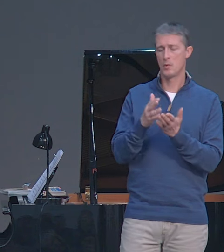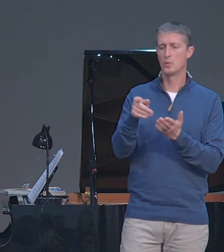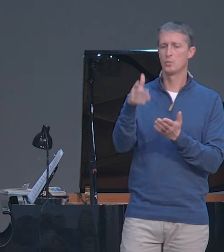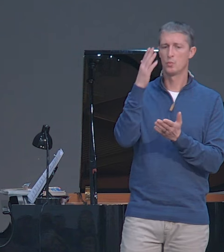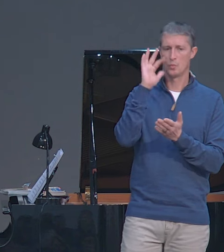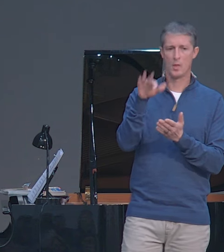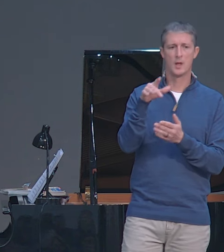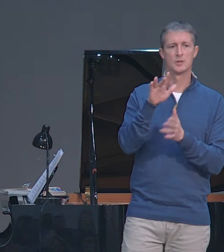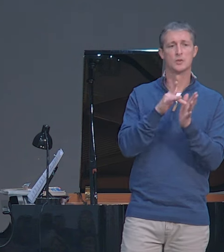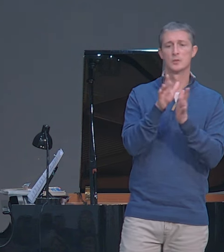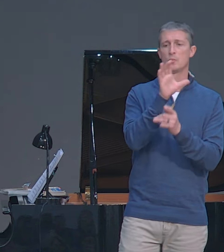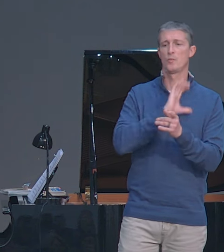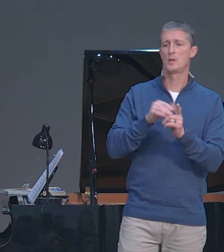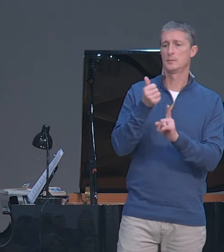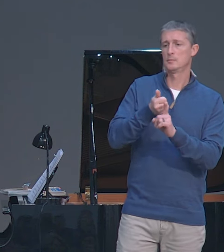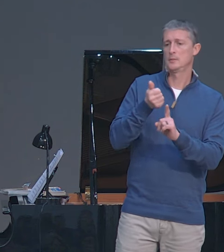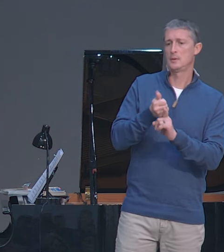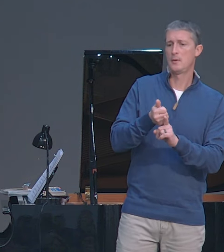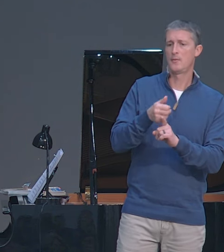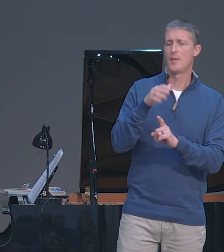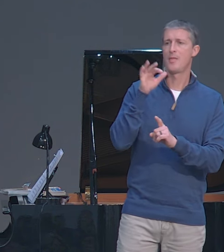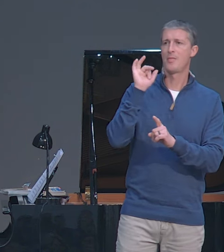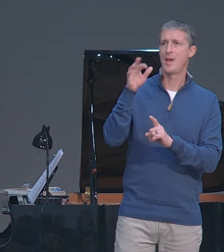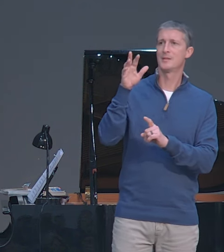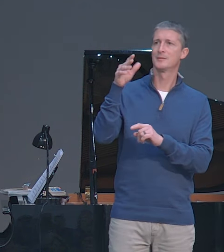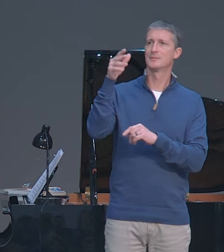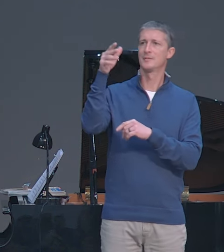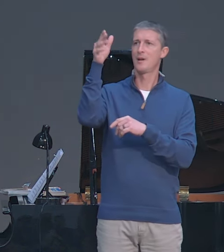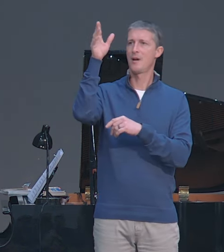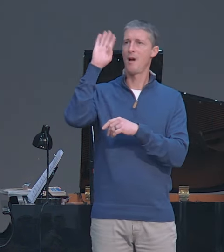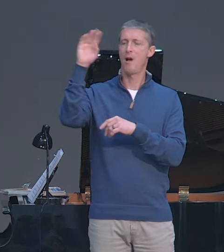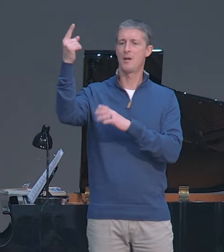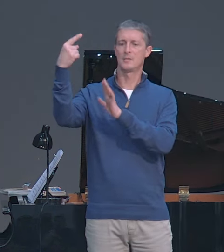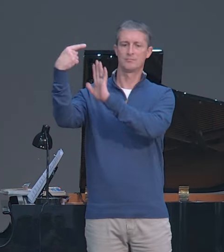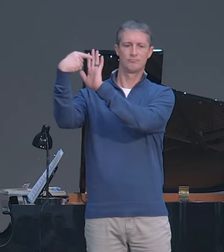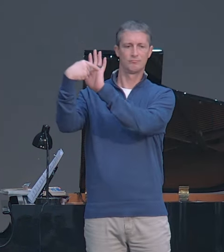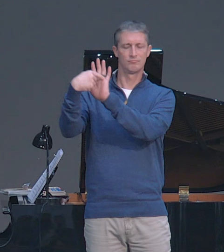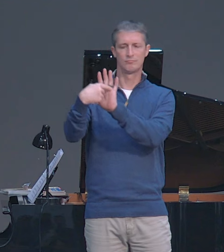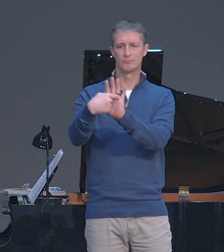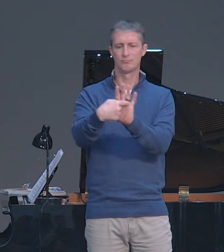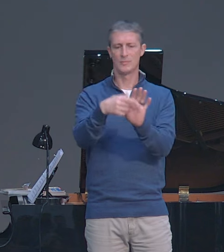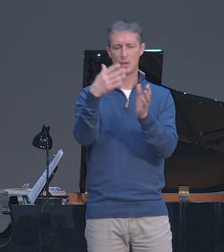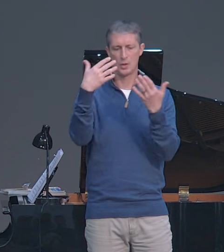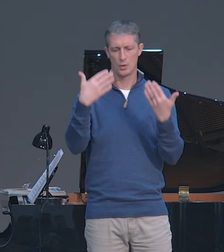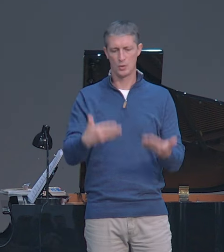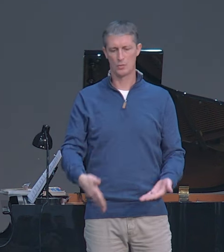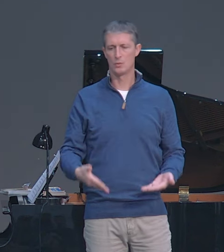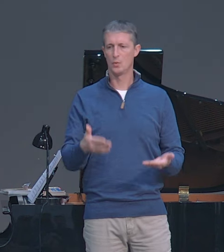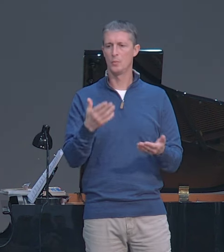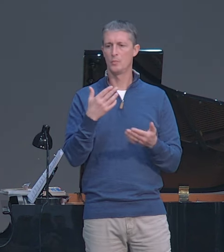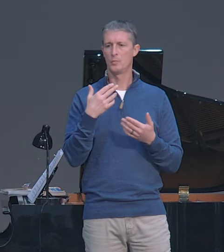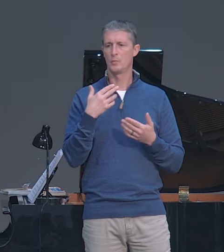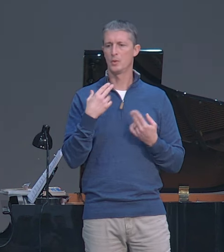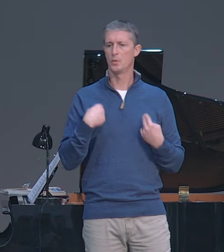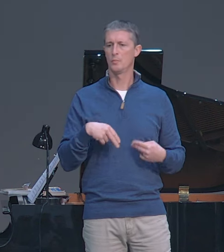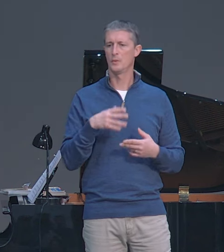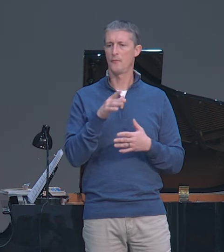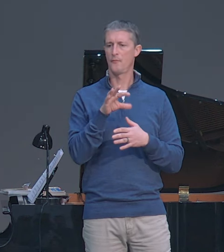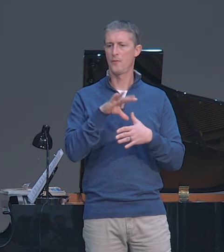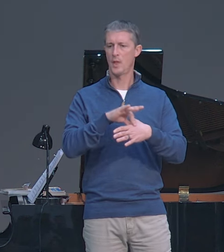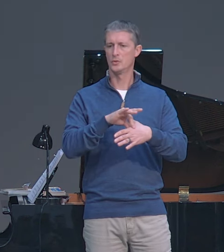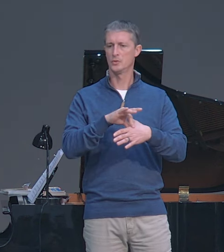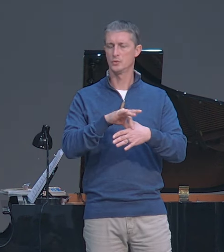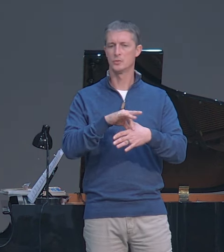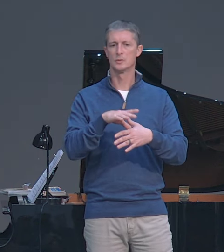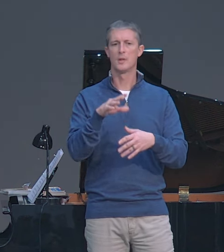Christ is the revelation of God in human flesh. There is a storyline to the Bible. It's